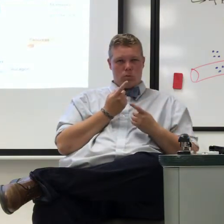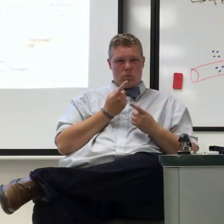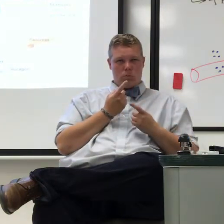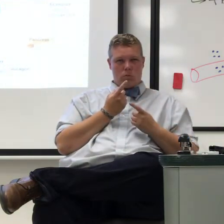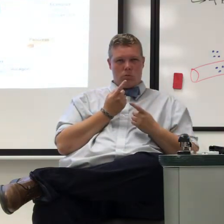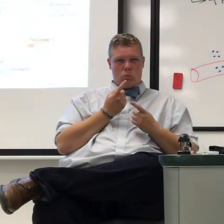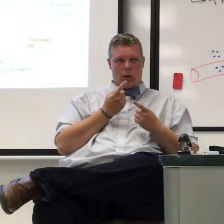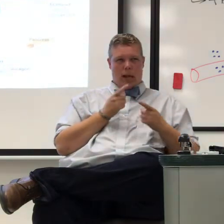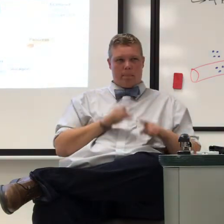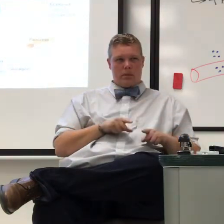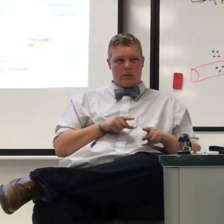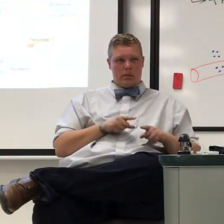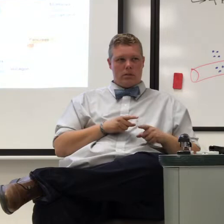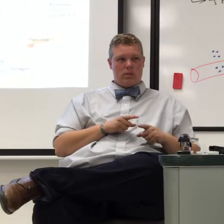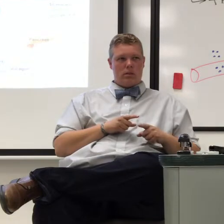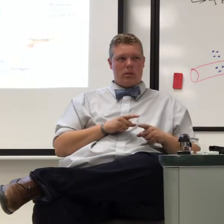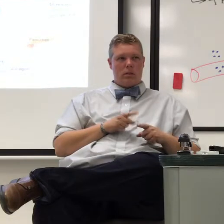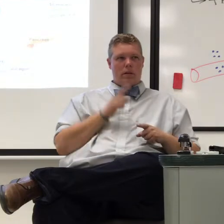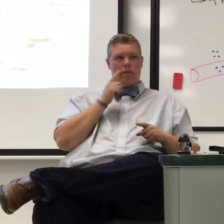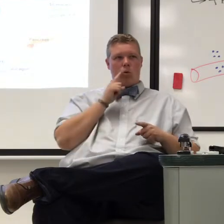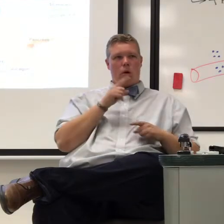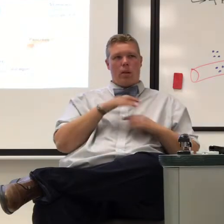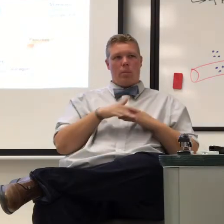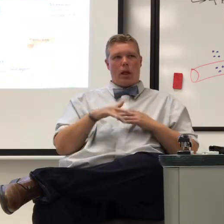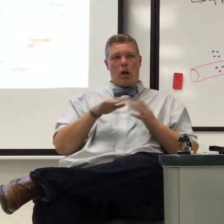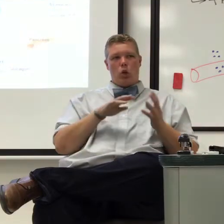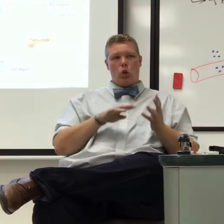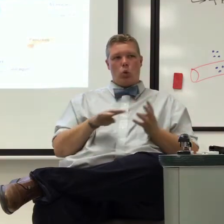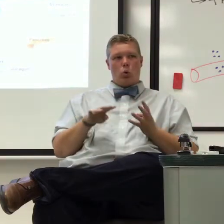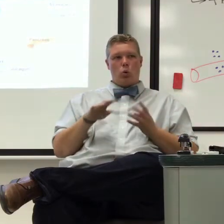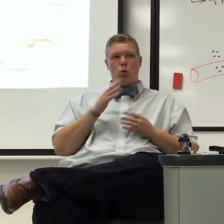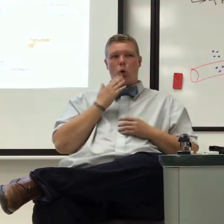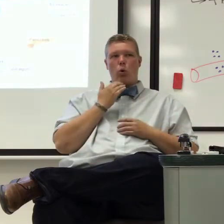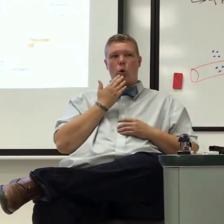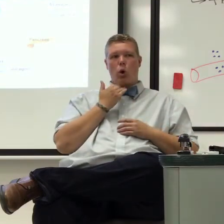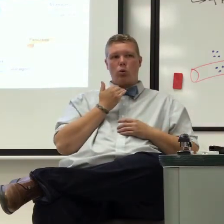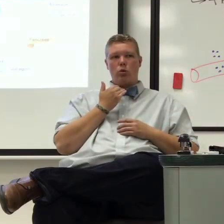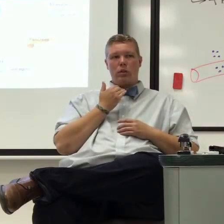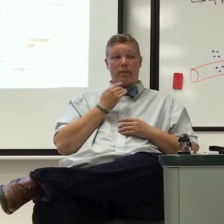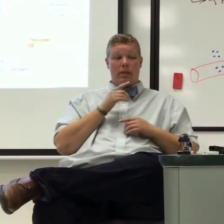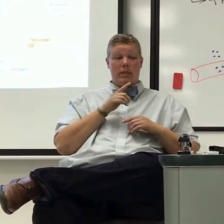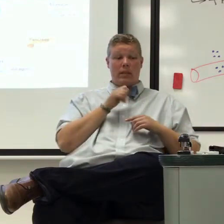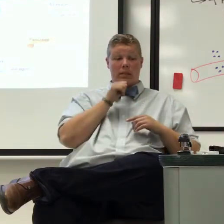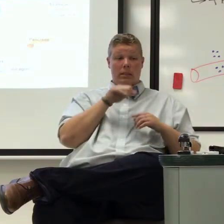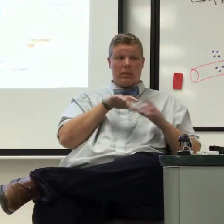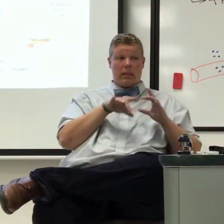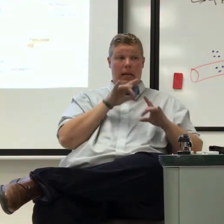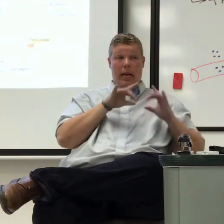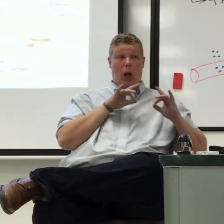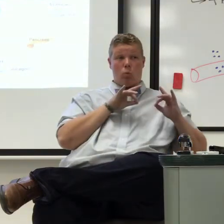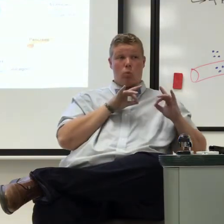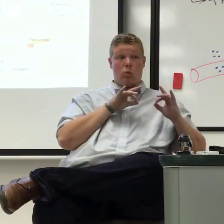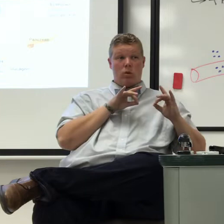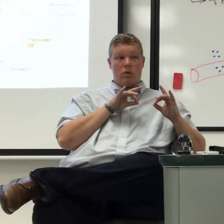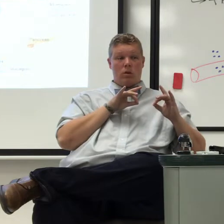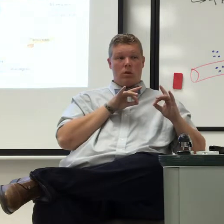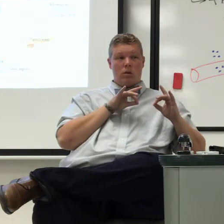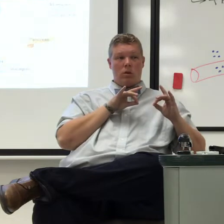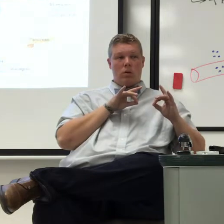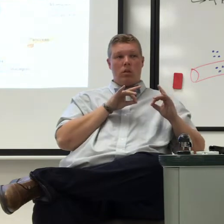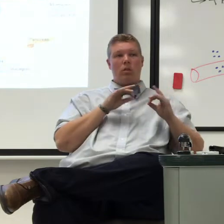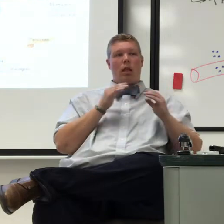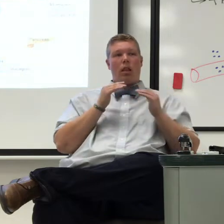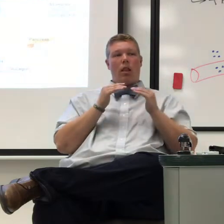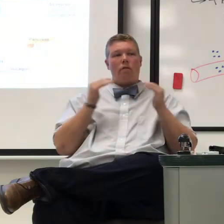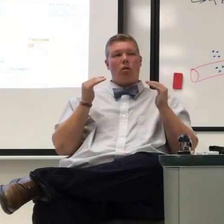What's the result for the blood glucose if it can't accomplish this glucose uptake? The level